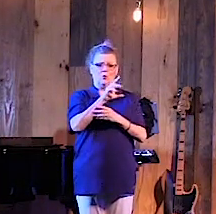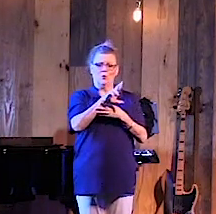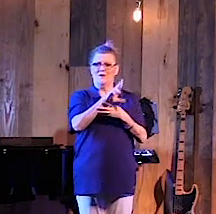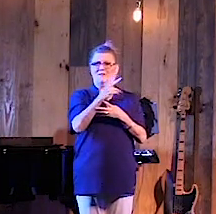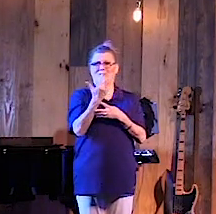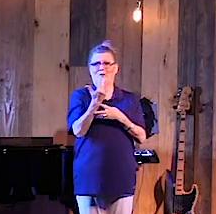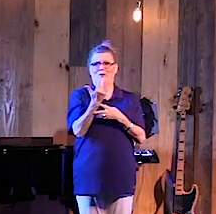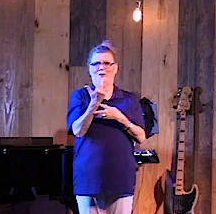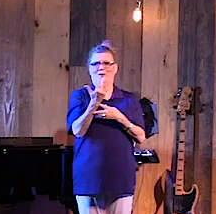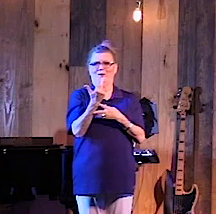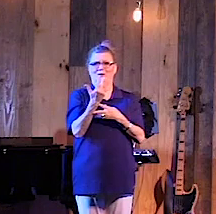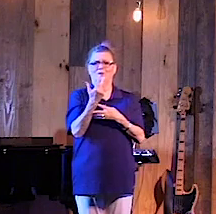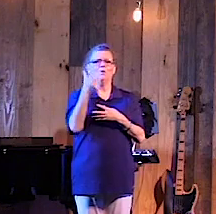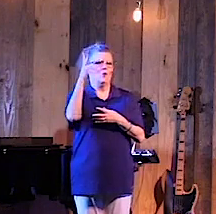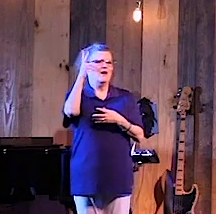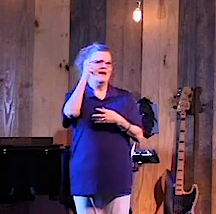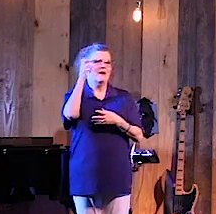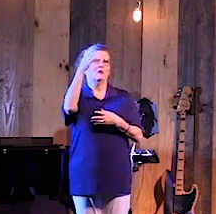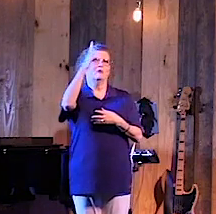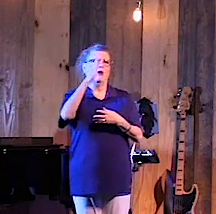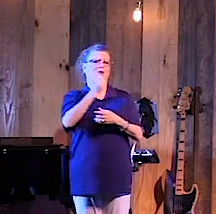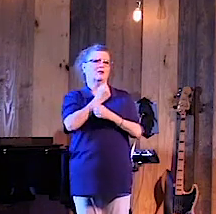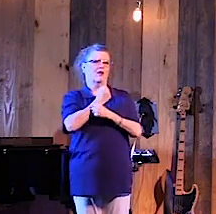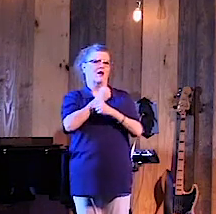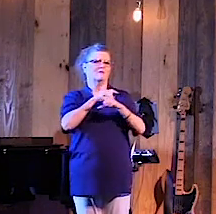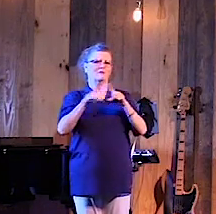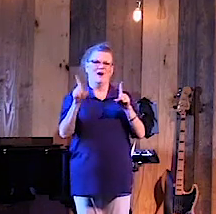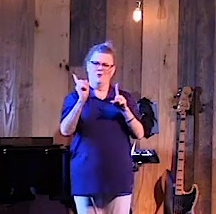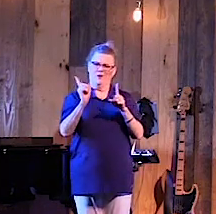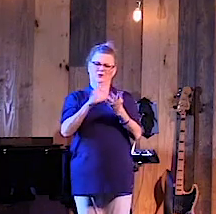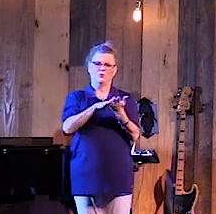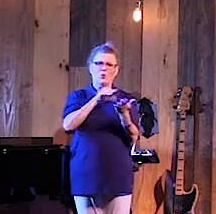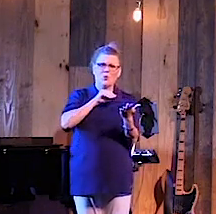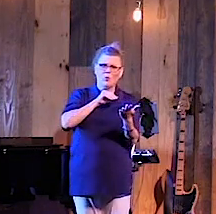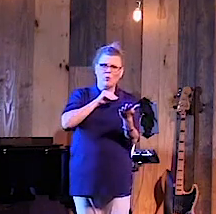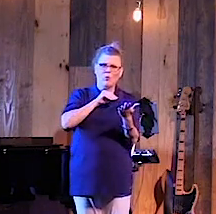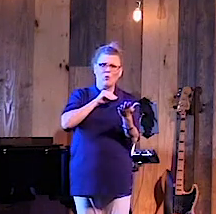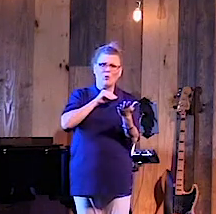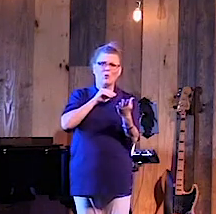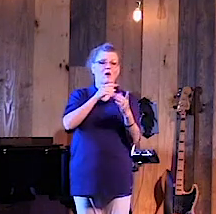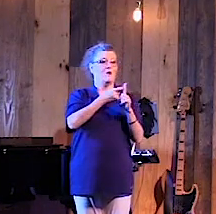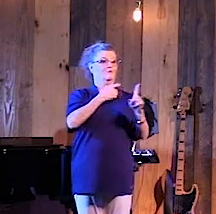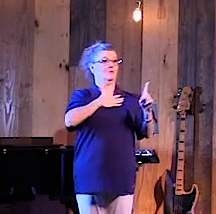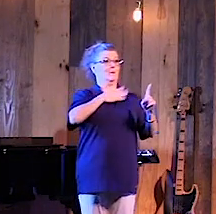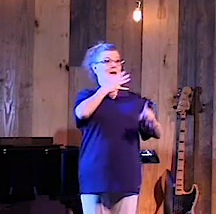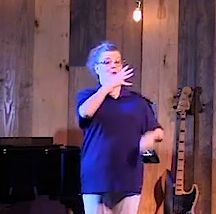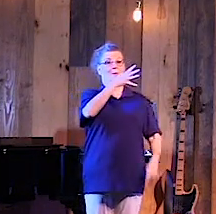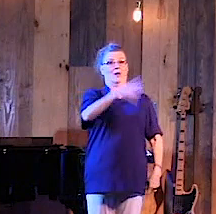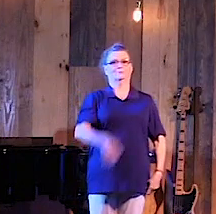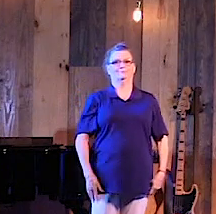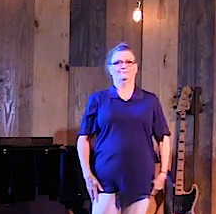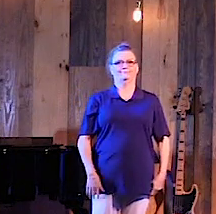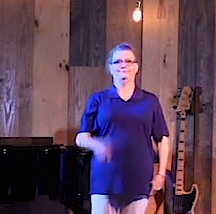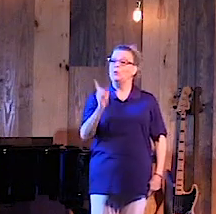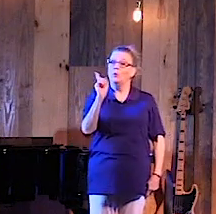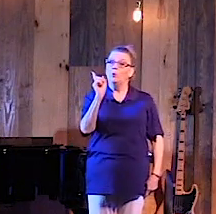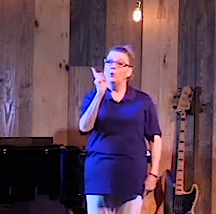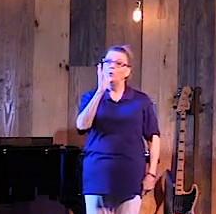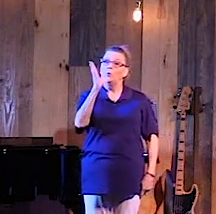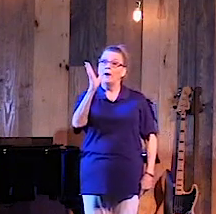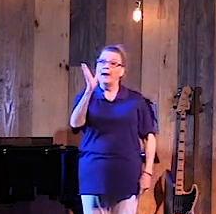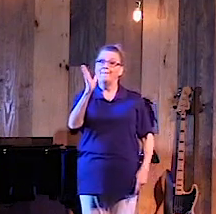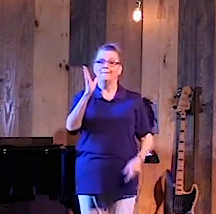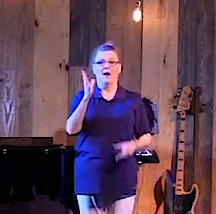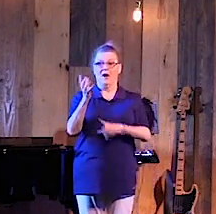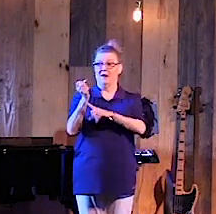is love. But again, where did you learn that? Somebody's probably going to say, from my grandma. Well, where did your grandma get it?